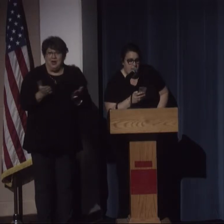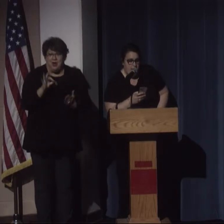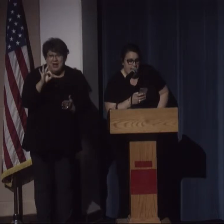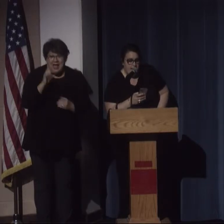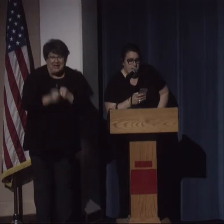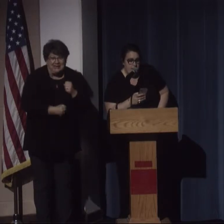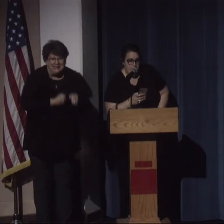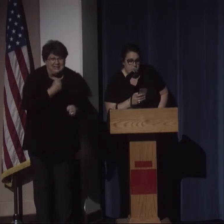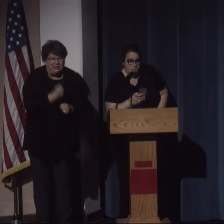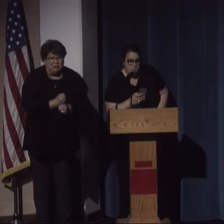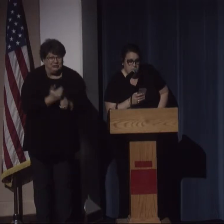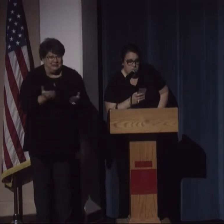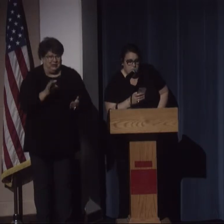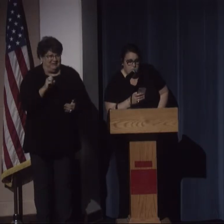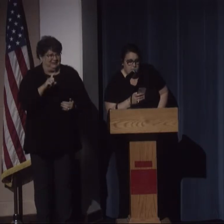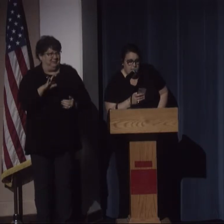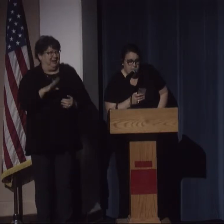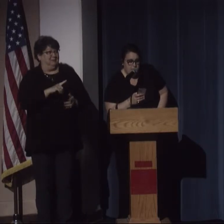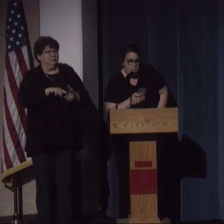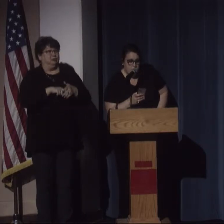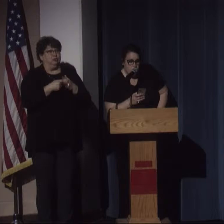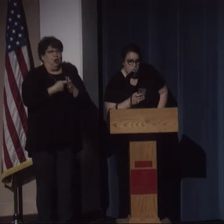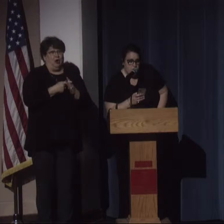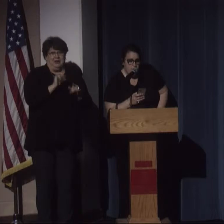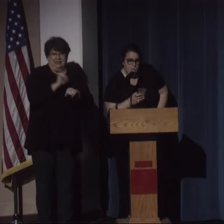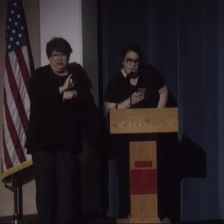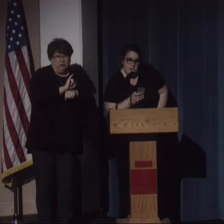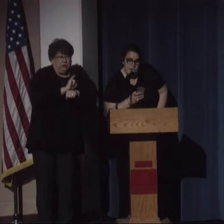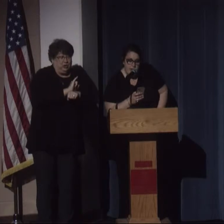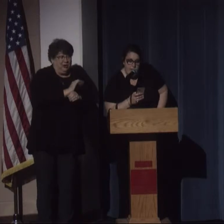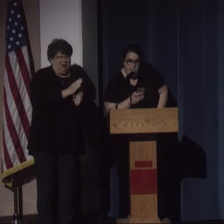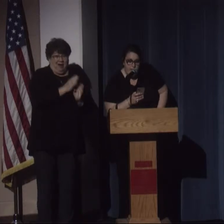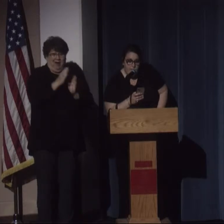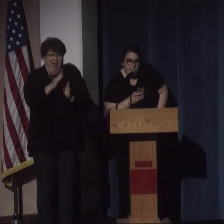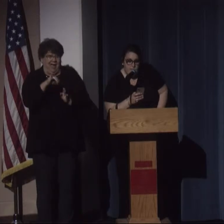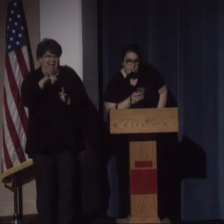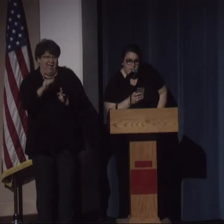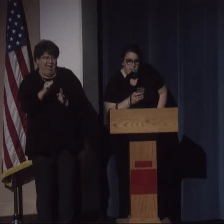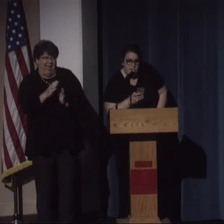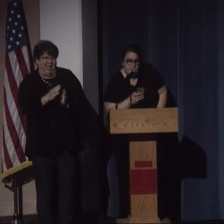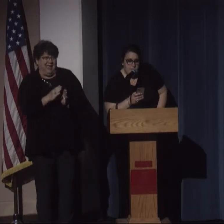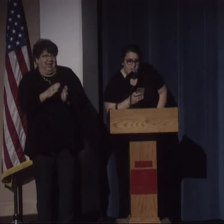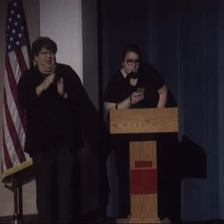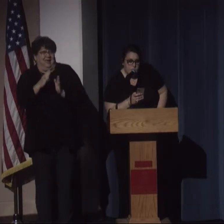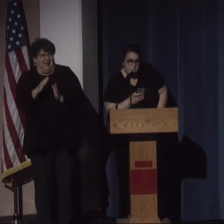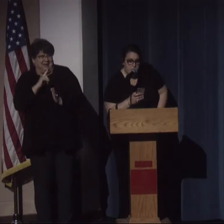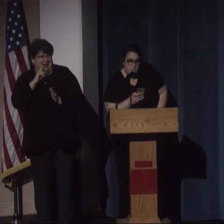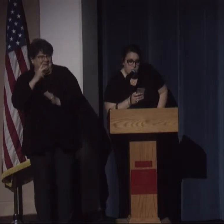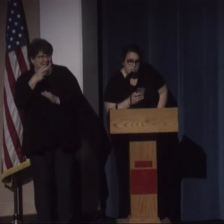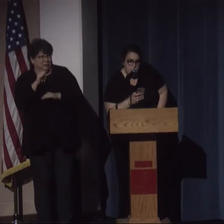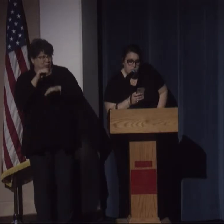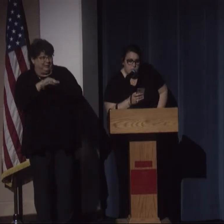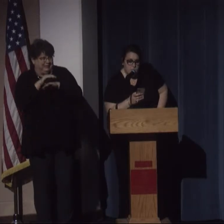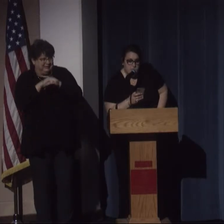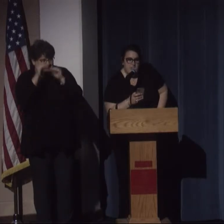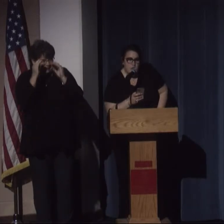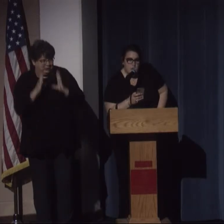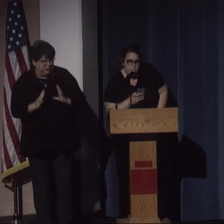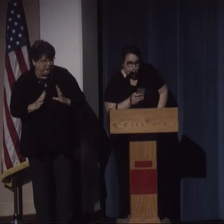for 9 years. She started as an intern, then an IA, then as a deaf high school English